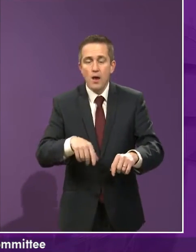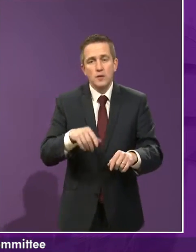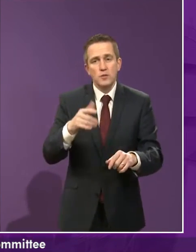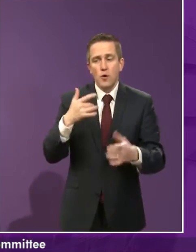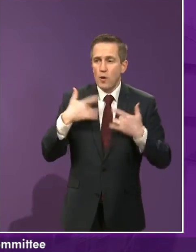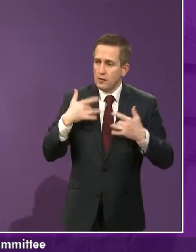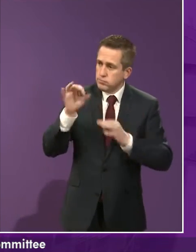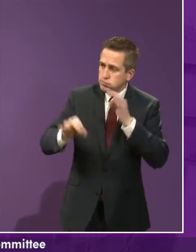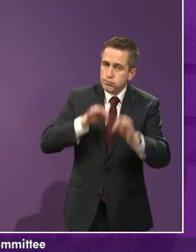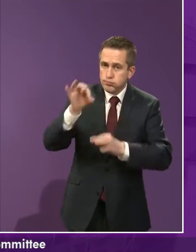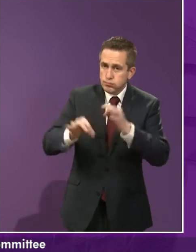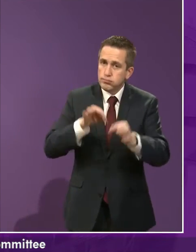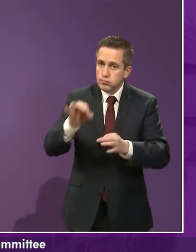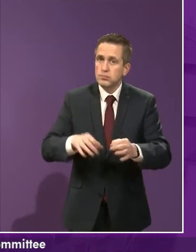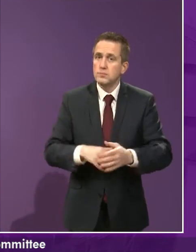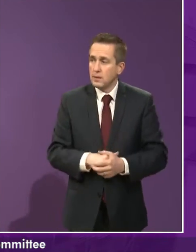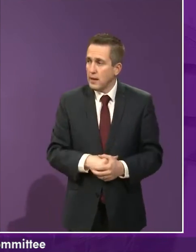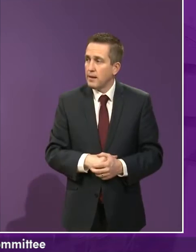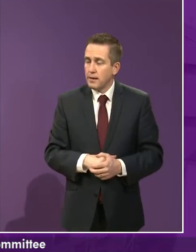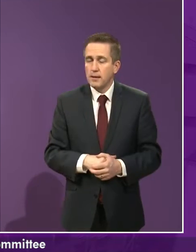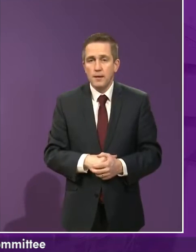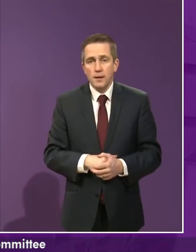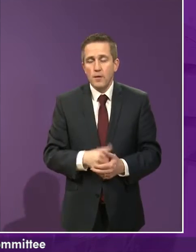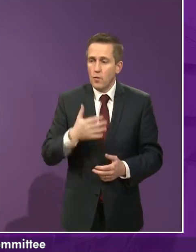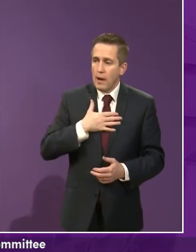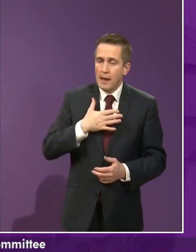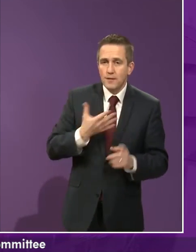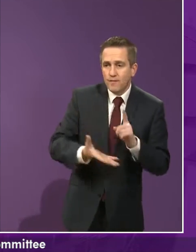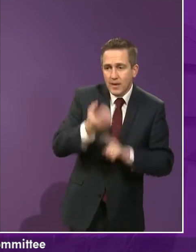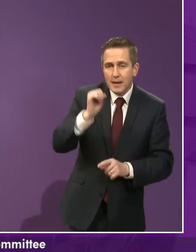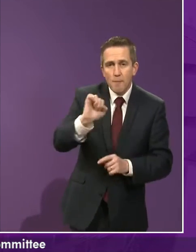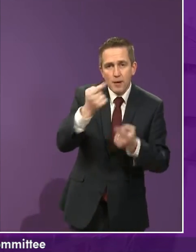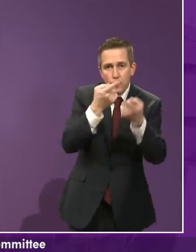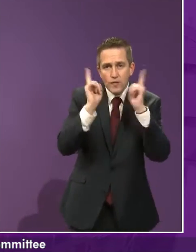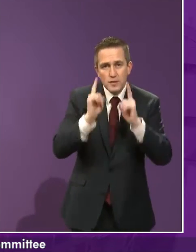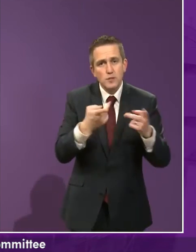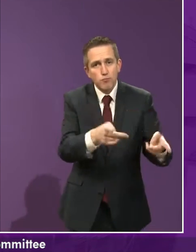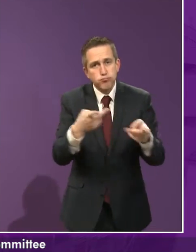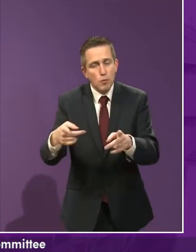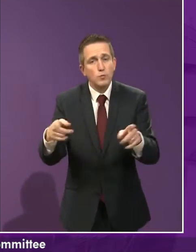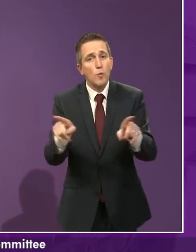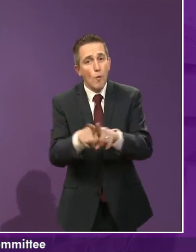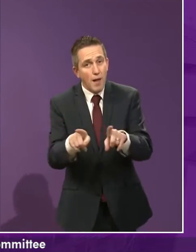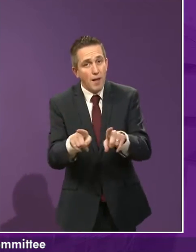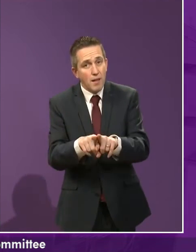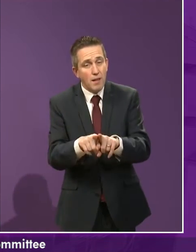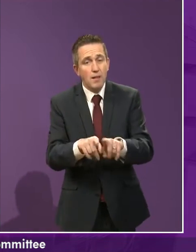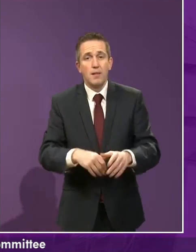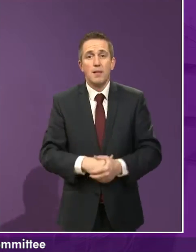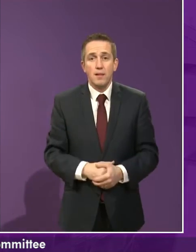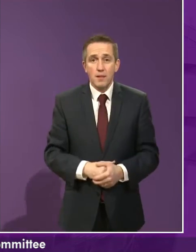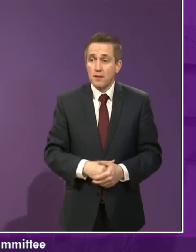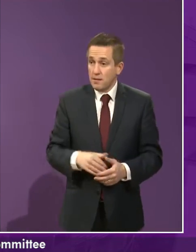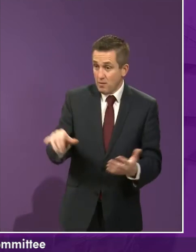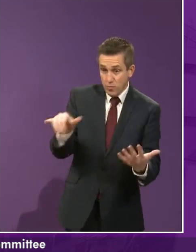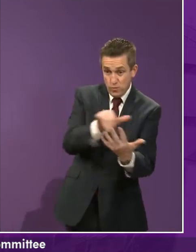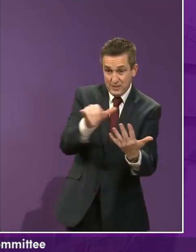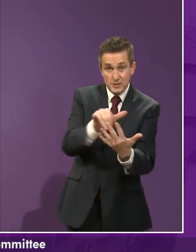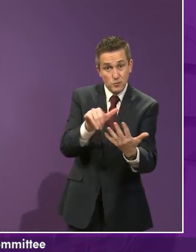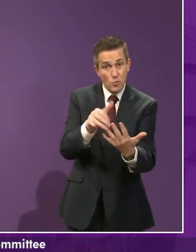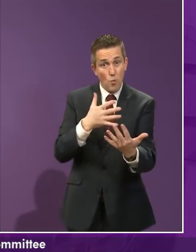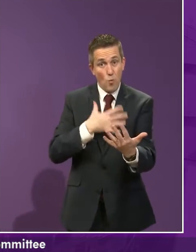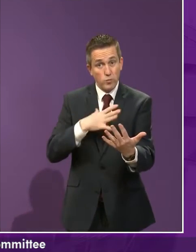we may direct to you, but we're also interested in your institutions as well. So, I mean, I'm happy just for whoever to go first and